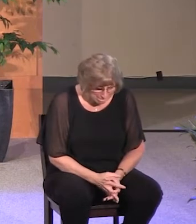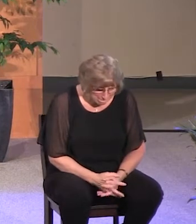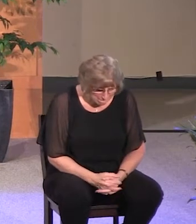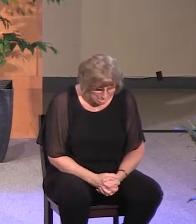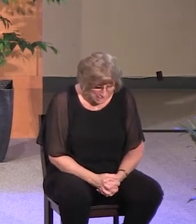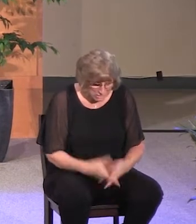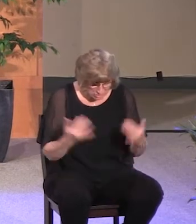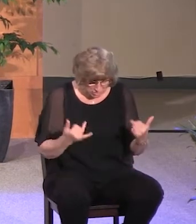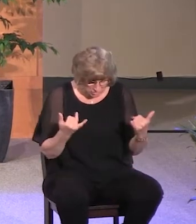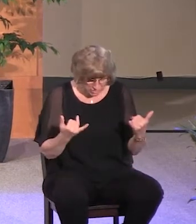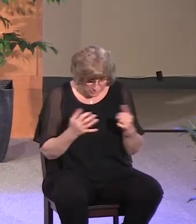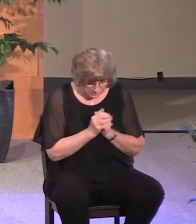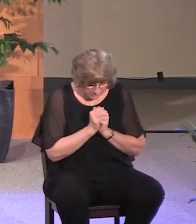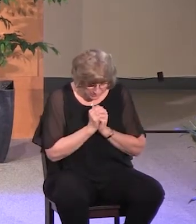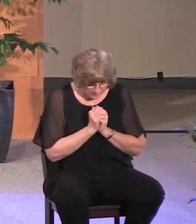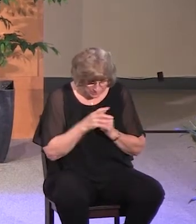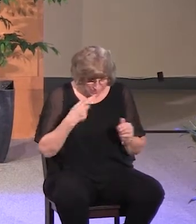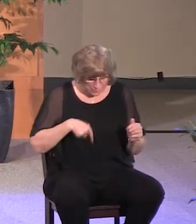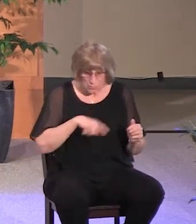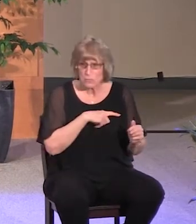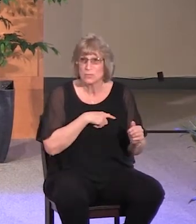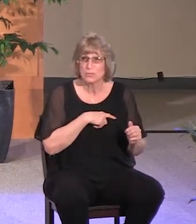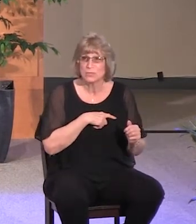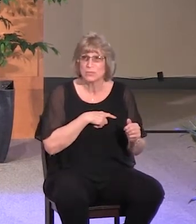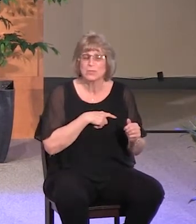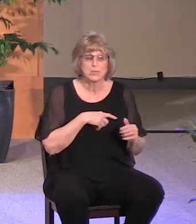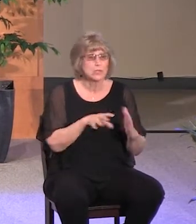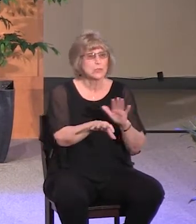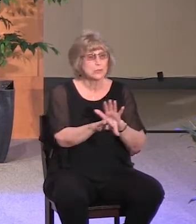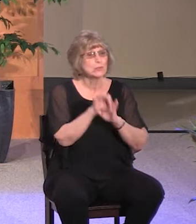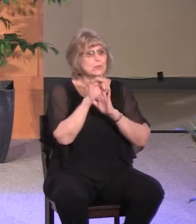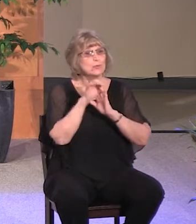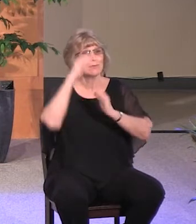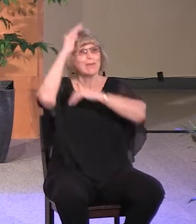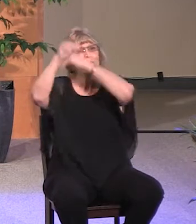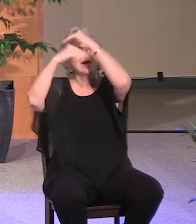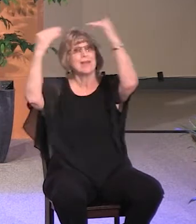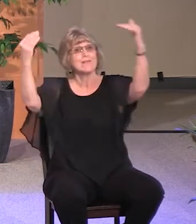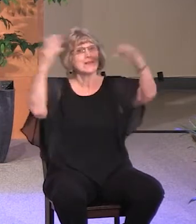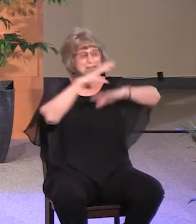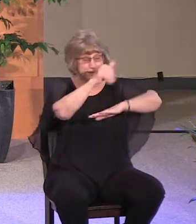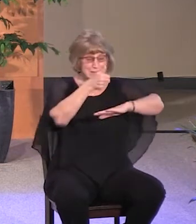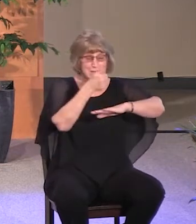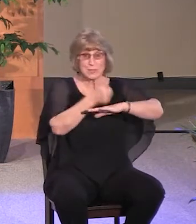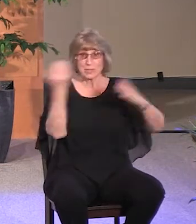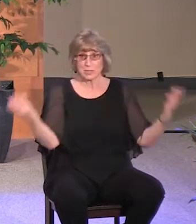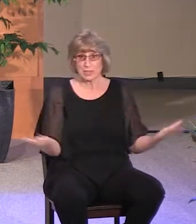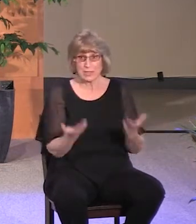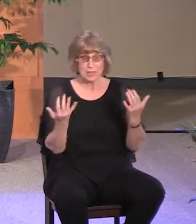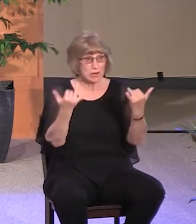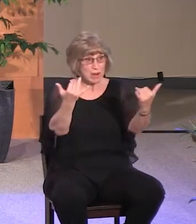So today, we can choose to create the kingdom of heaven, here,